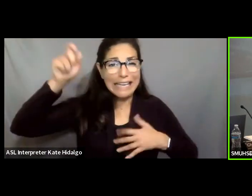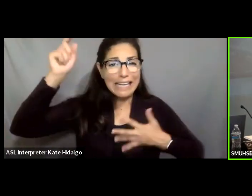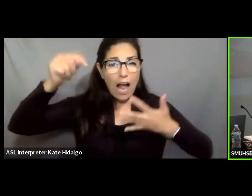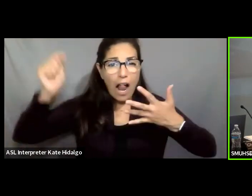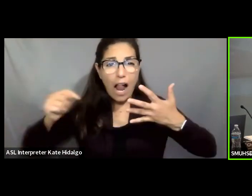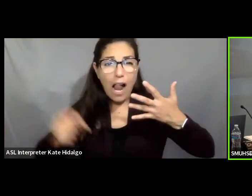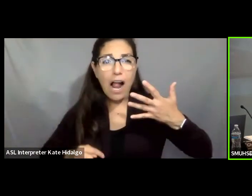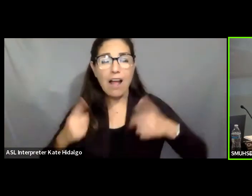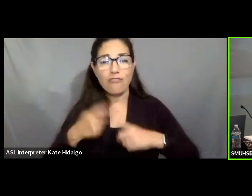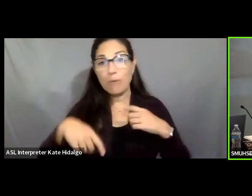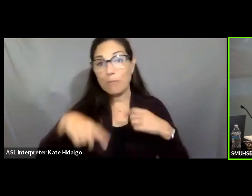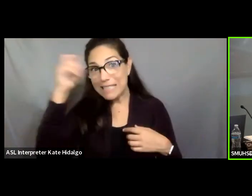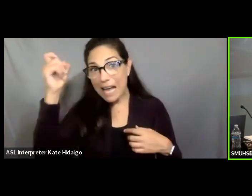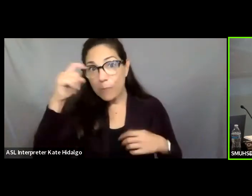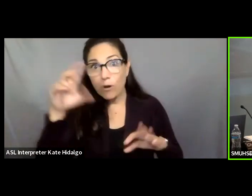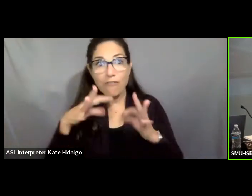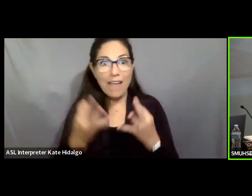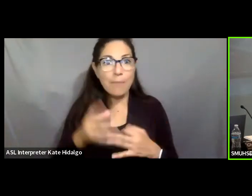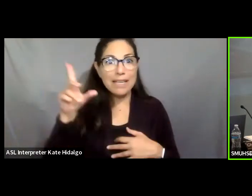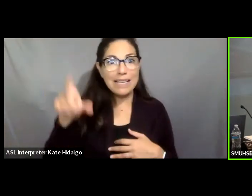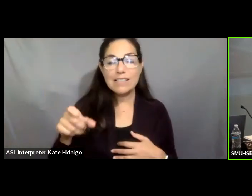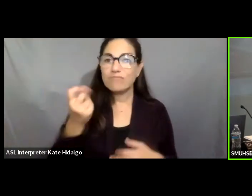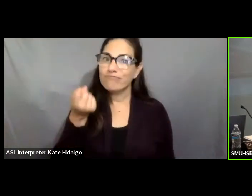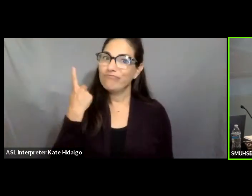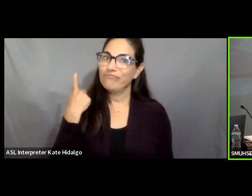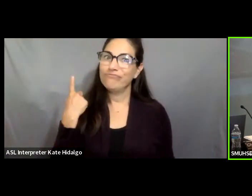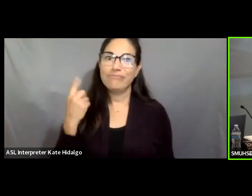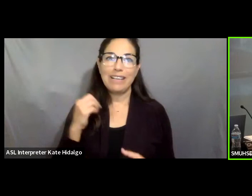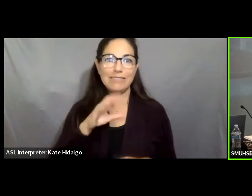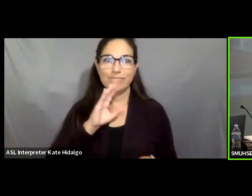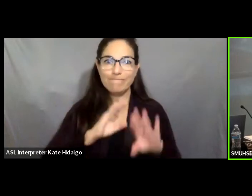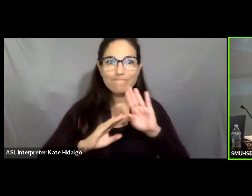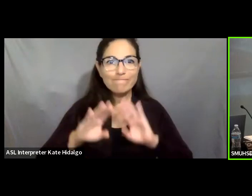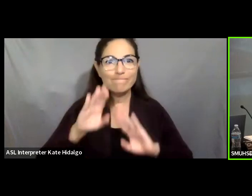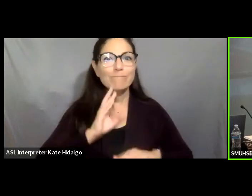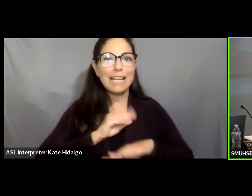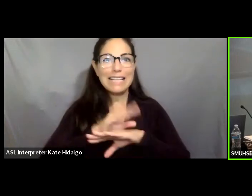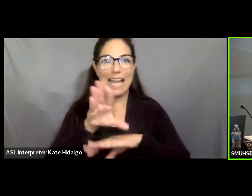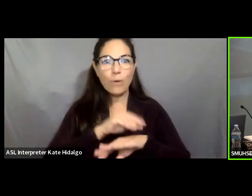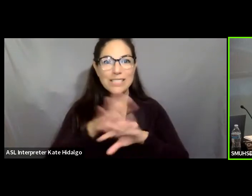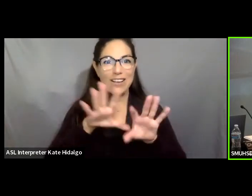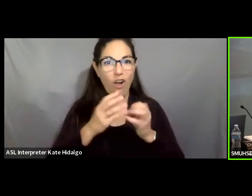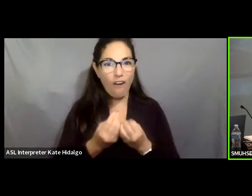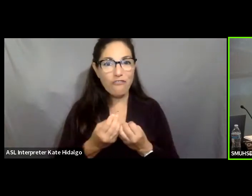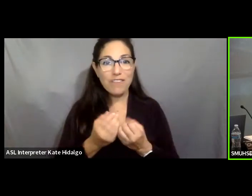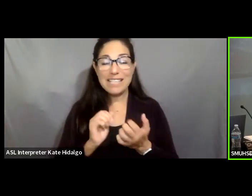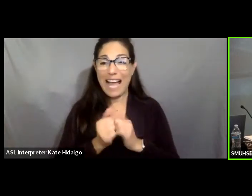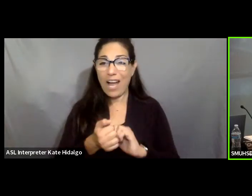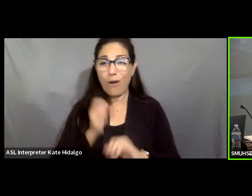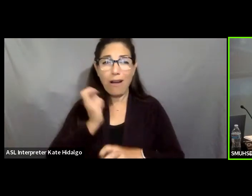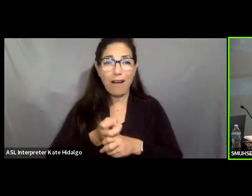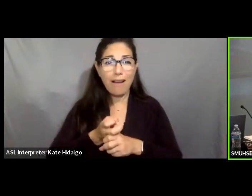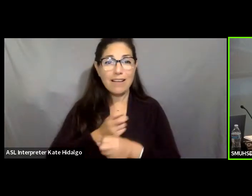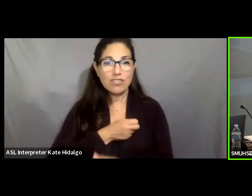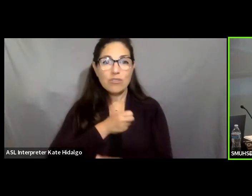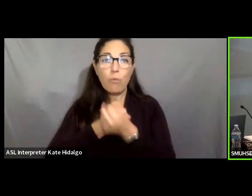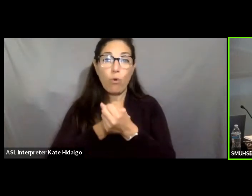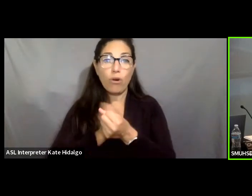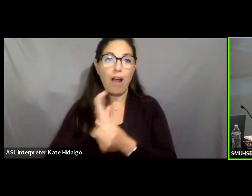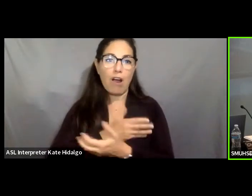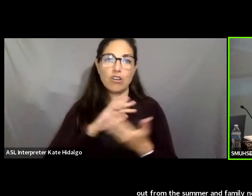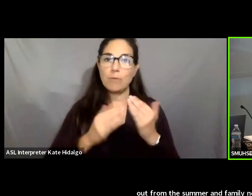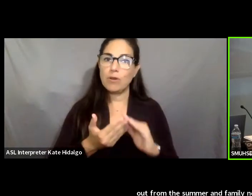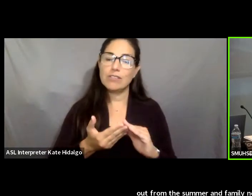coming out from the summer and family needs. And I know how impacted counseling offices are. and how much they work to support our